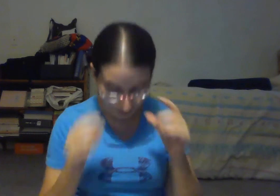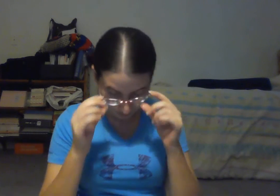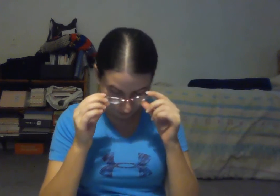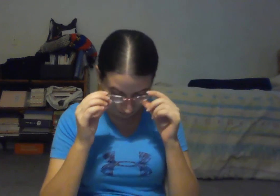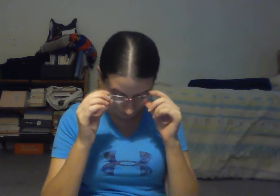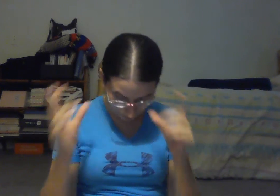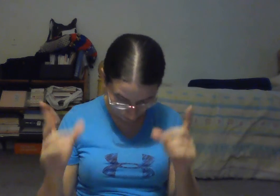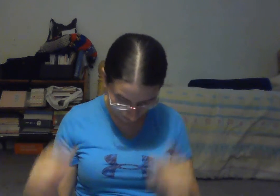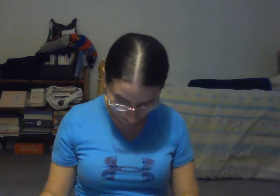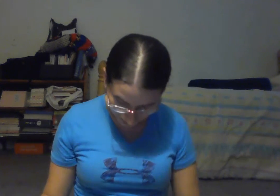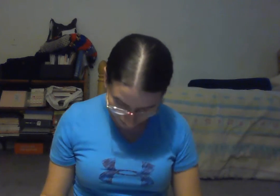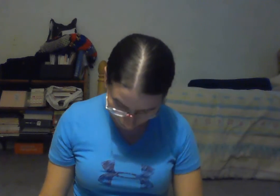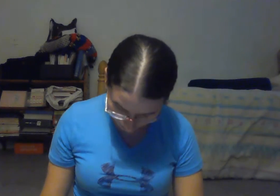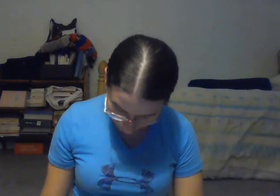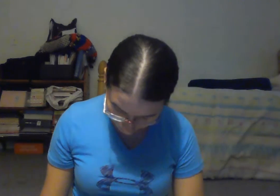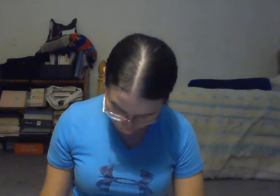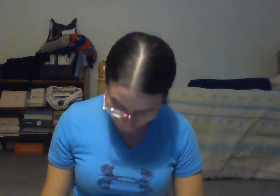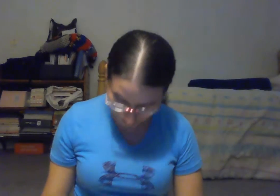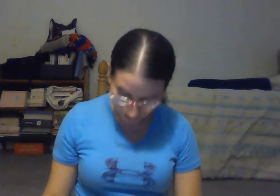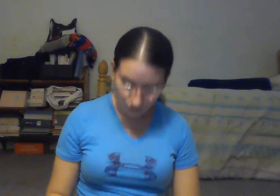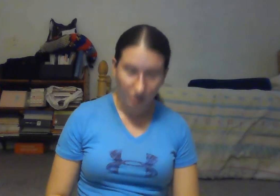right? Remember that. So my friend will meet me at 2 o'clock.